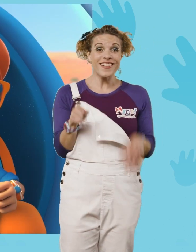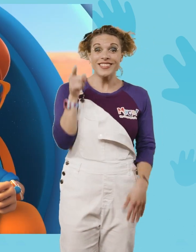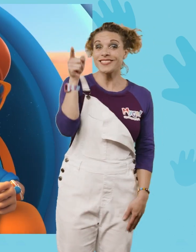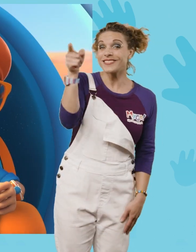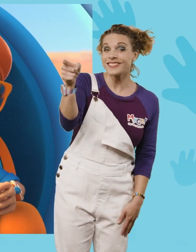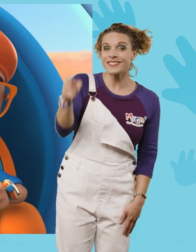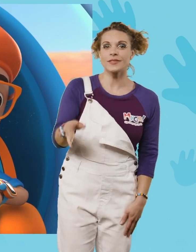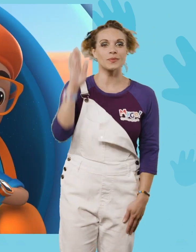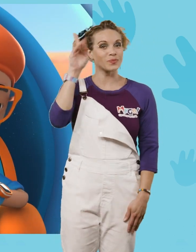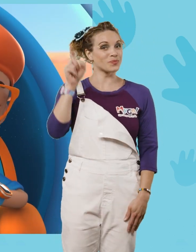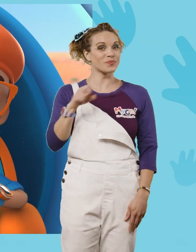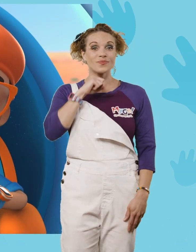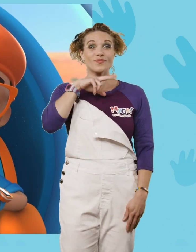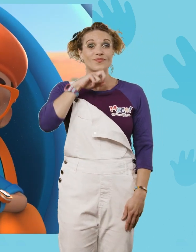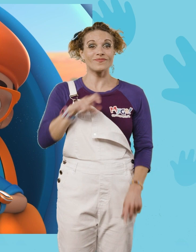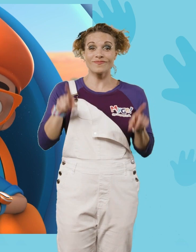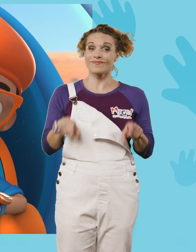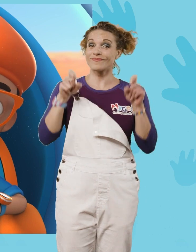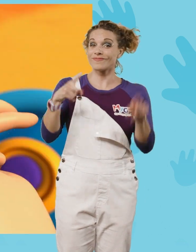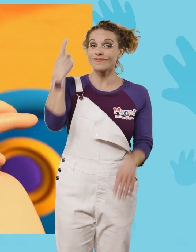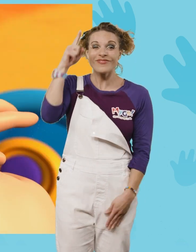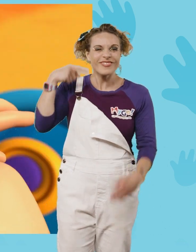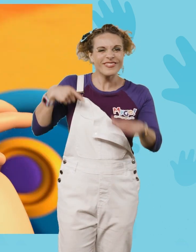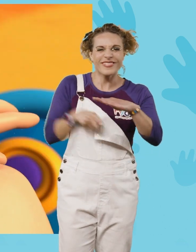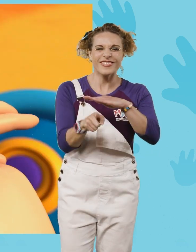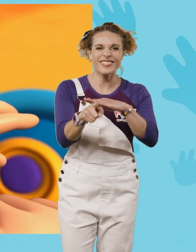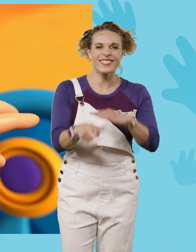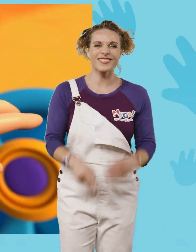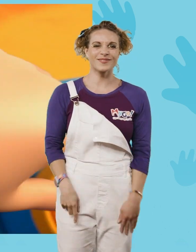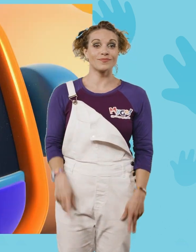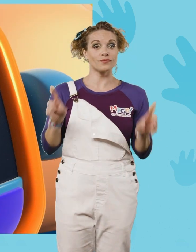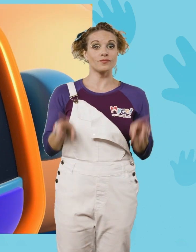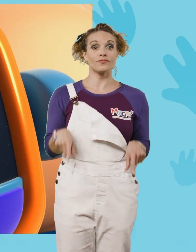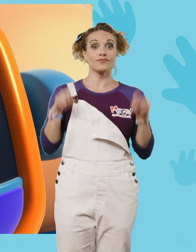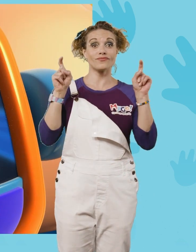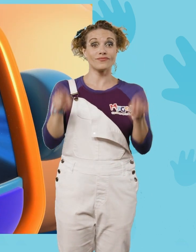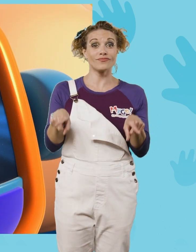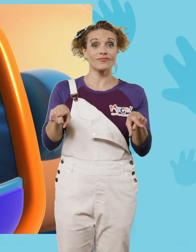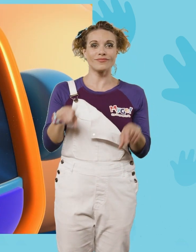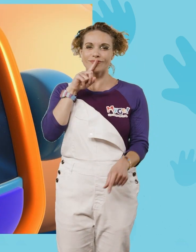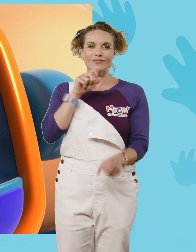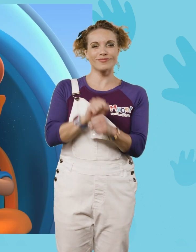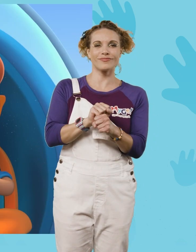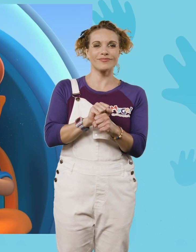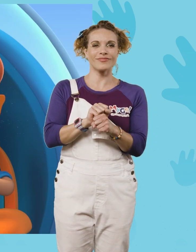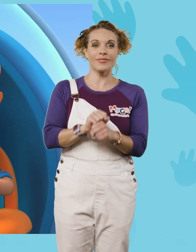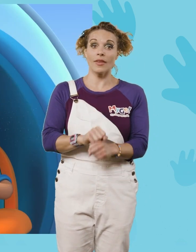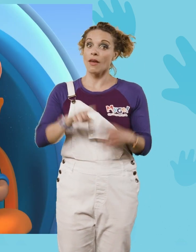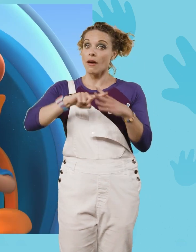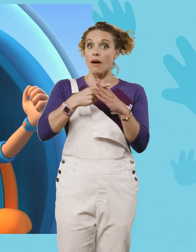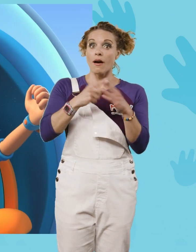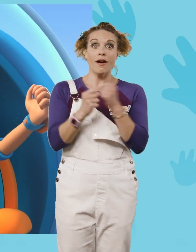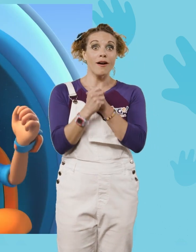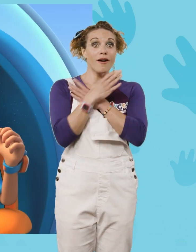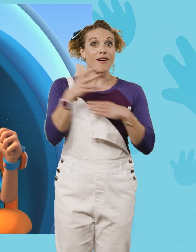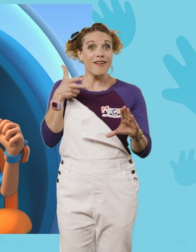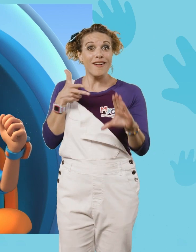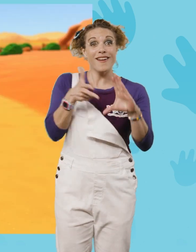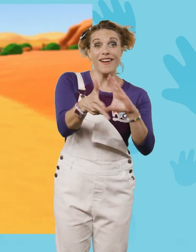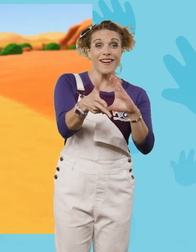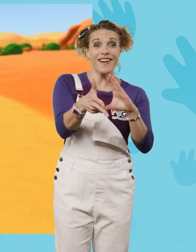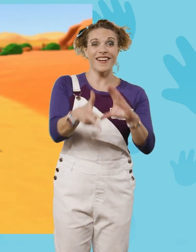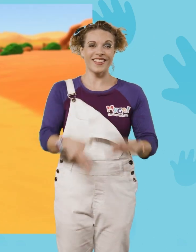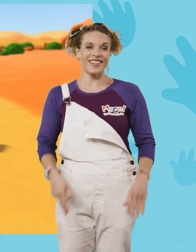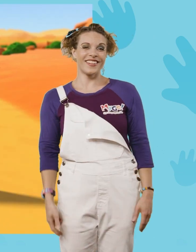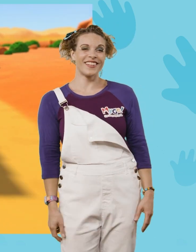that kangaroo. I'm gonna need frog legs for this adventure. Frog legs, confirmed. Activate Blippi